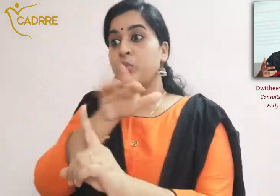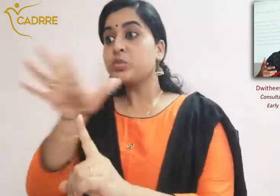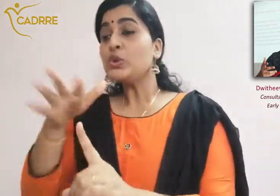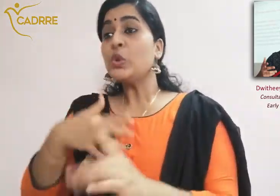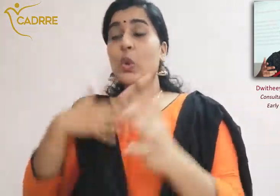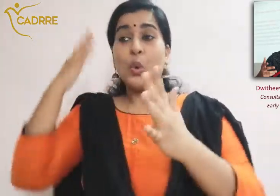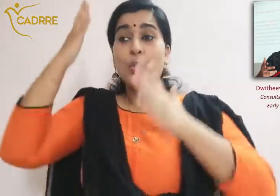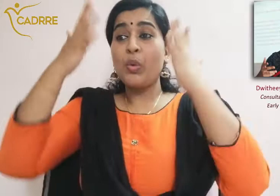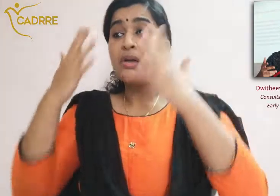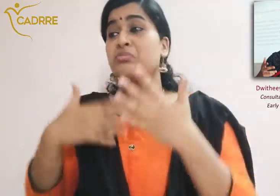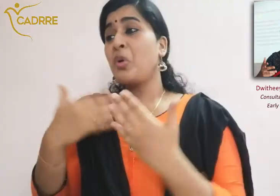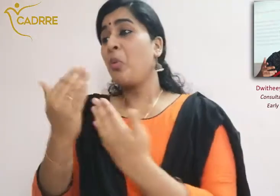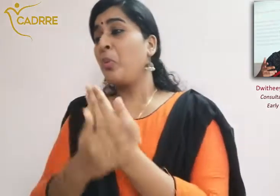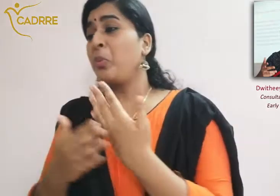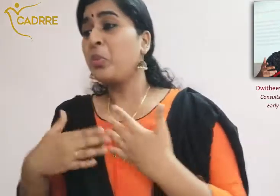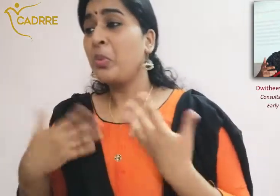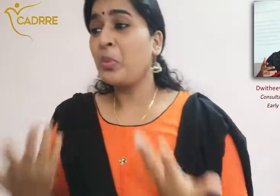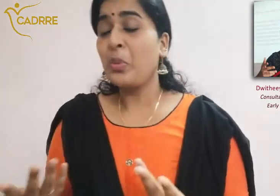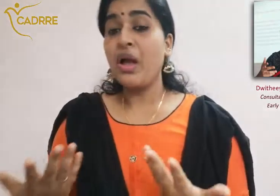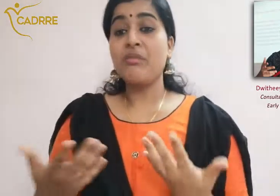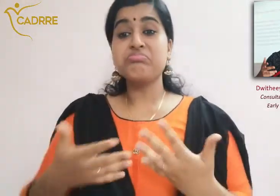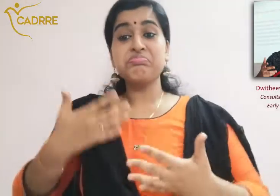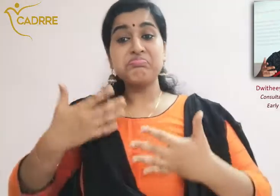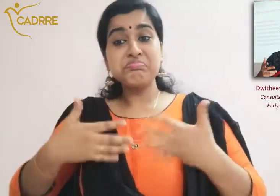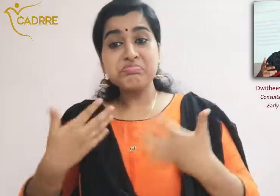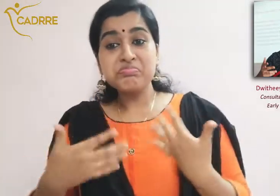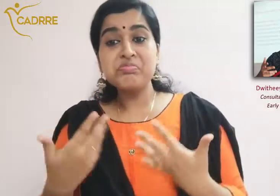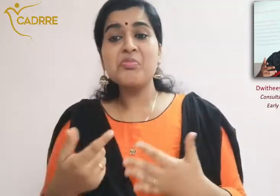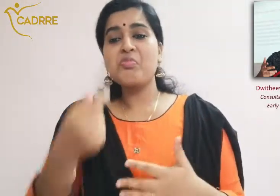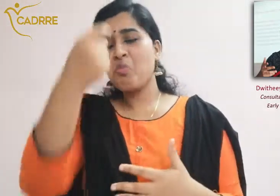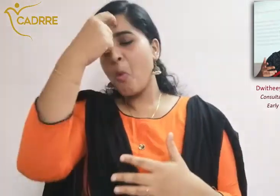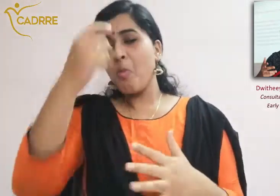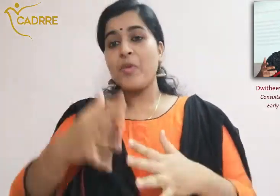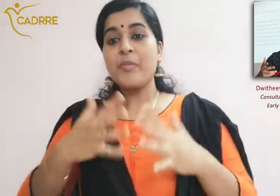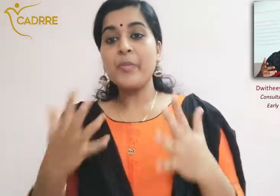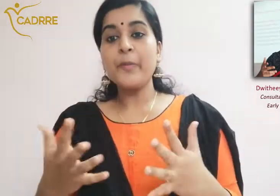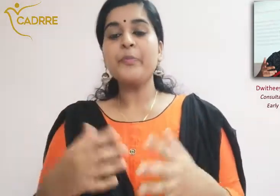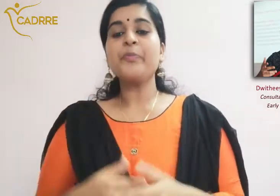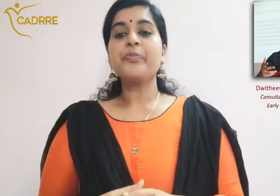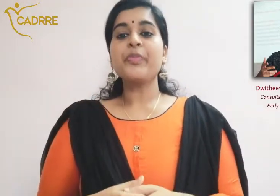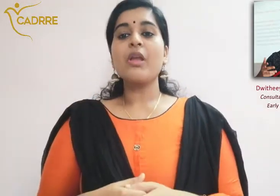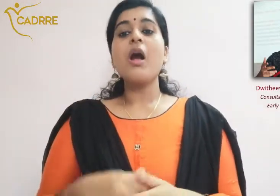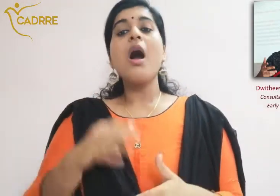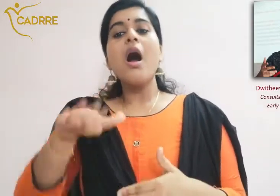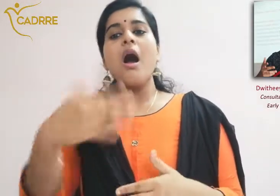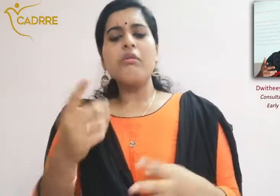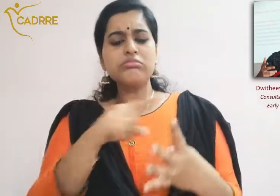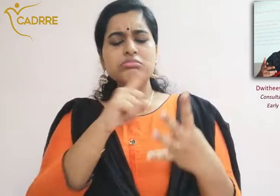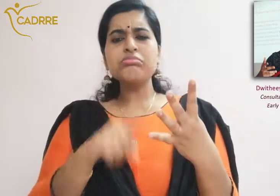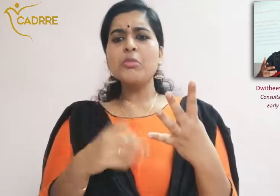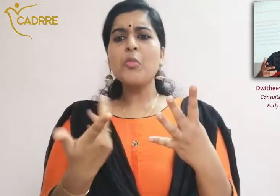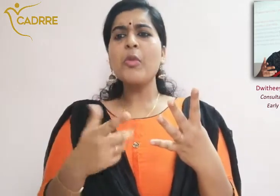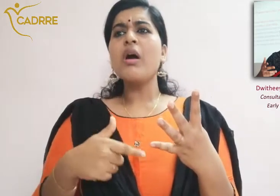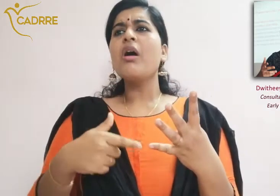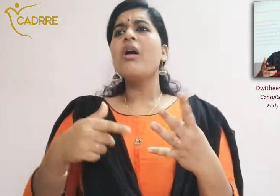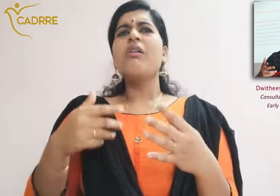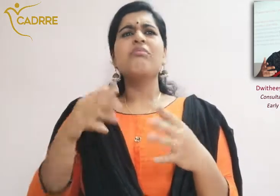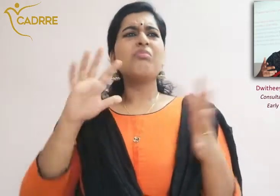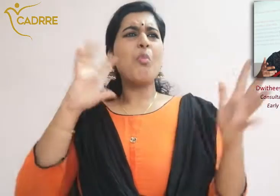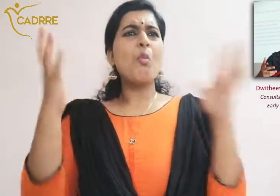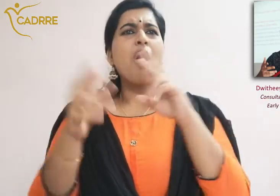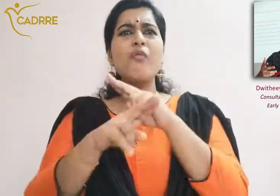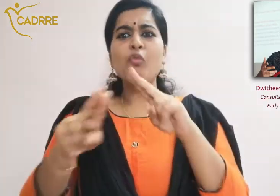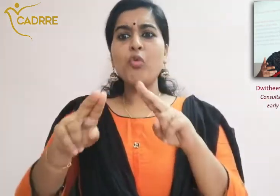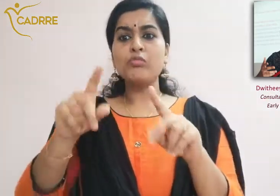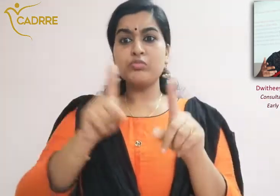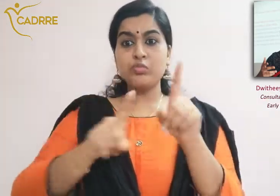this time. Your worries might be on the higher side if you have no proper access to the right information